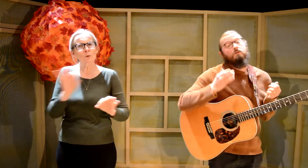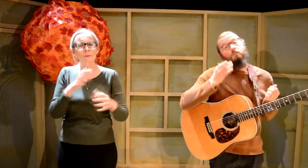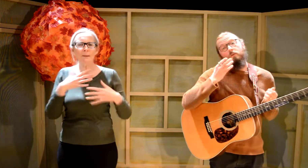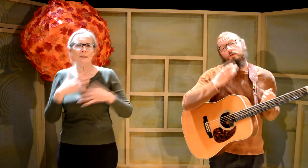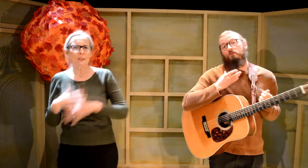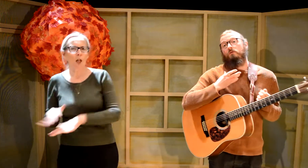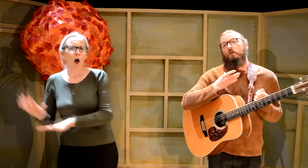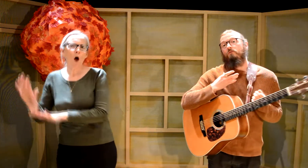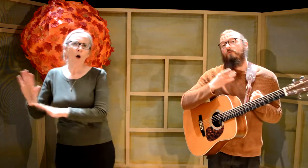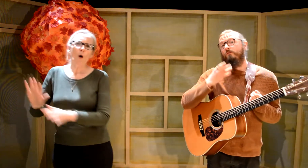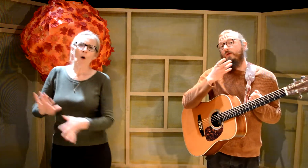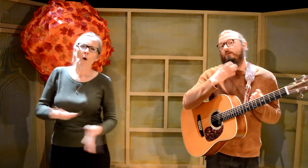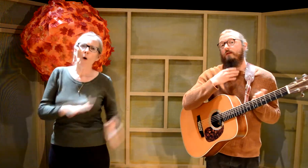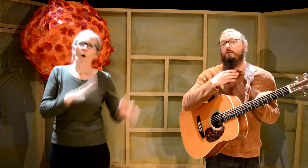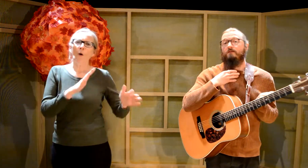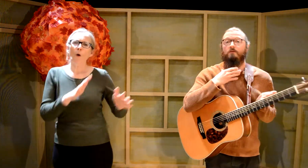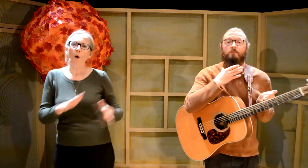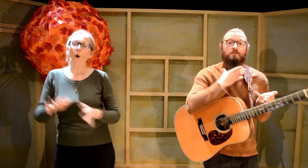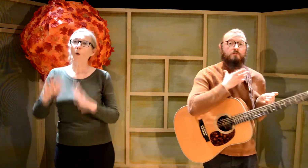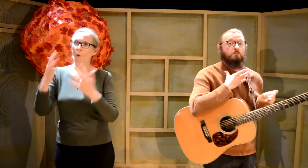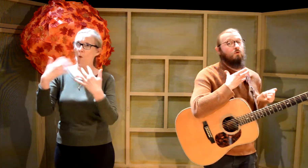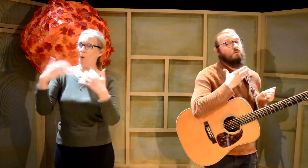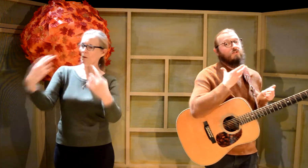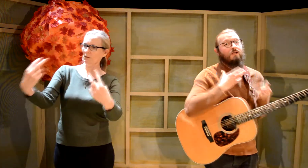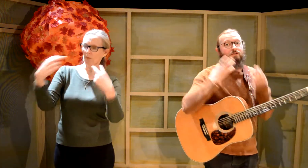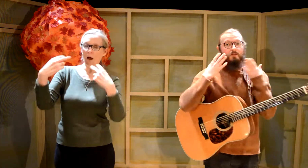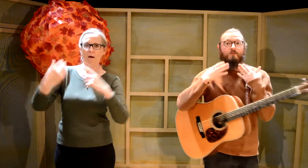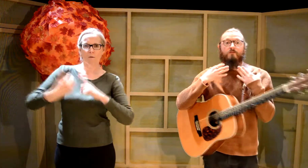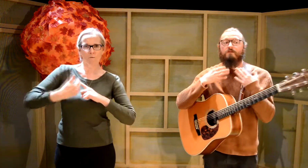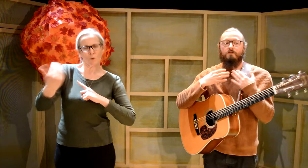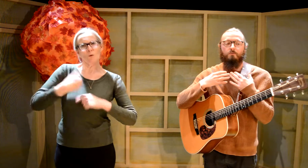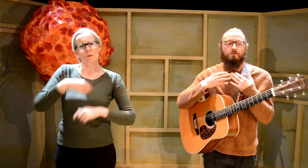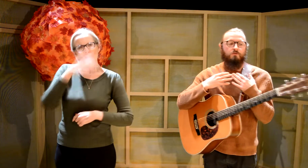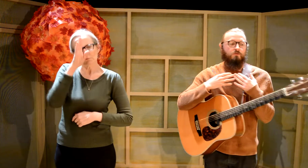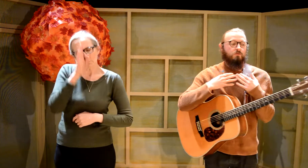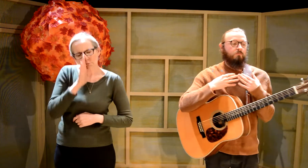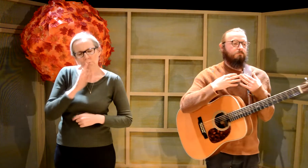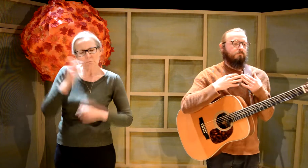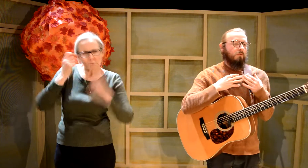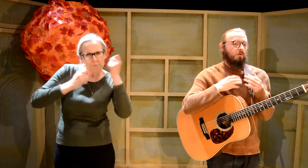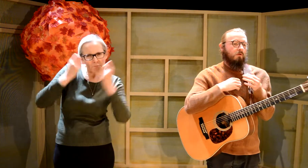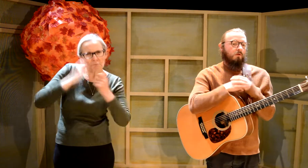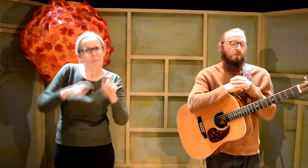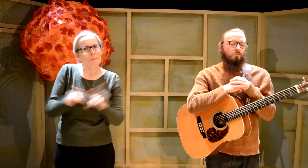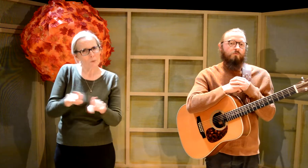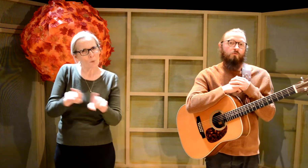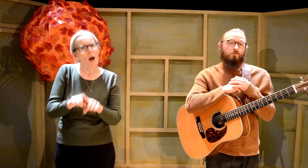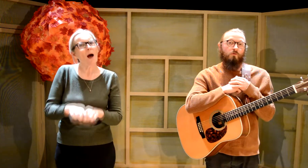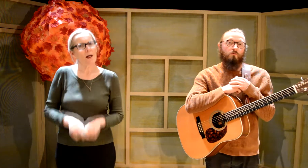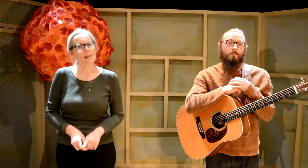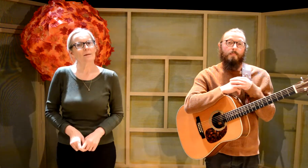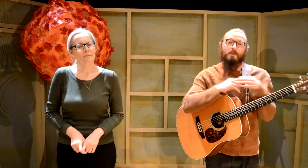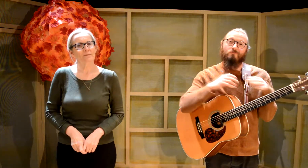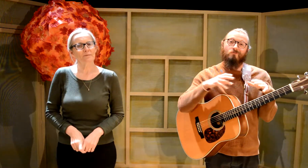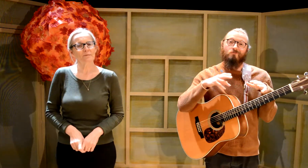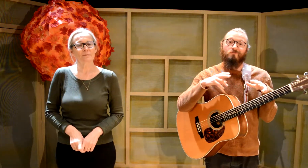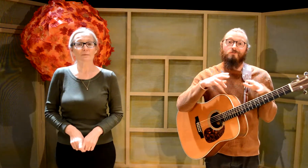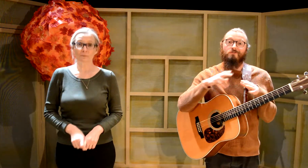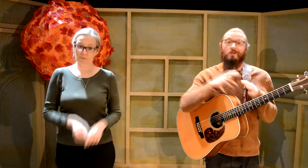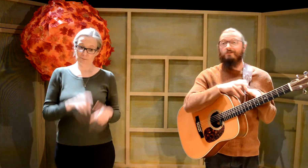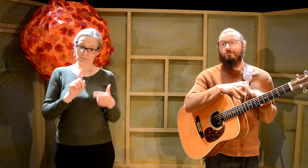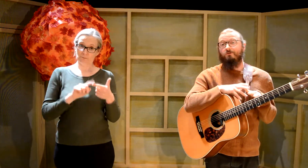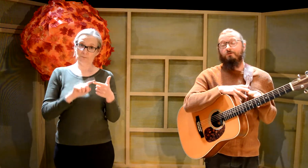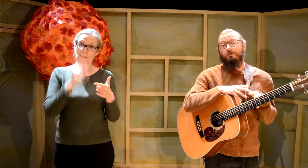slower and might reflect that it's a little bit more sad in my face expression too. We've also